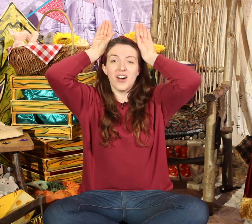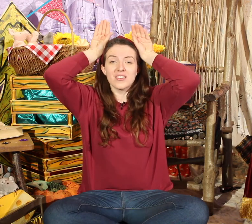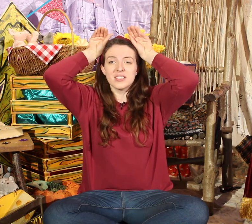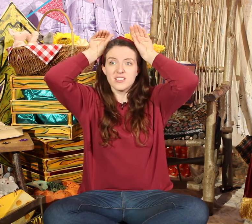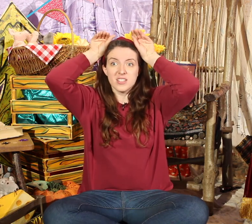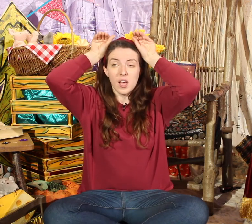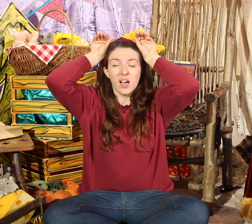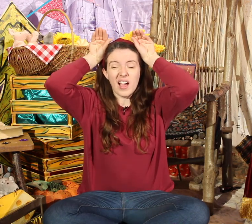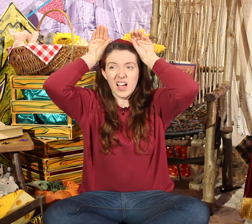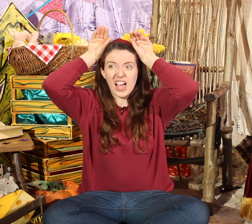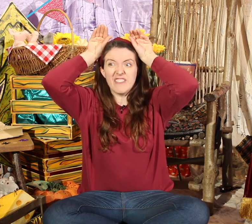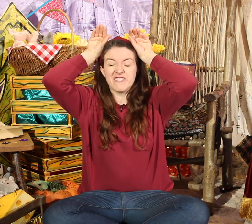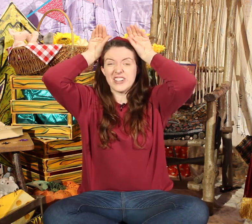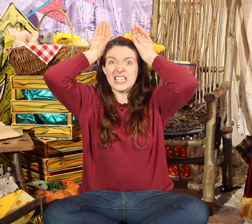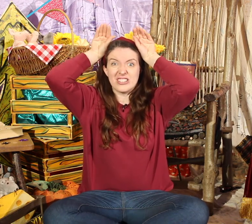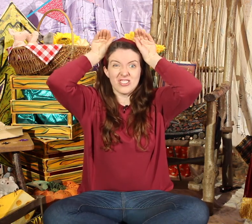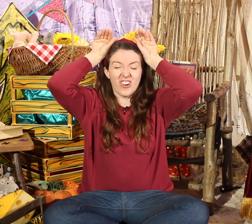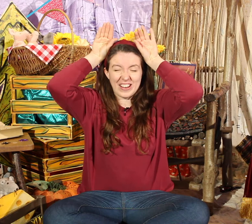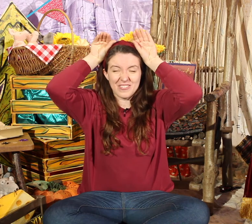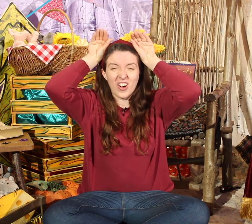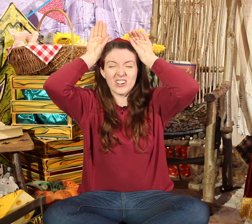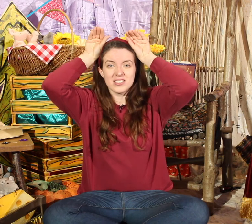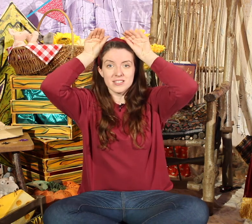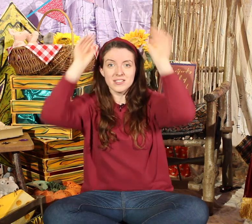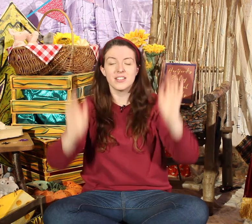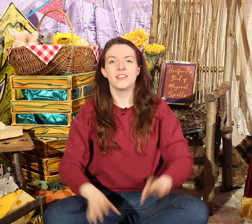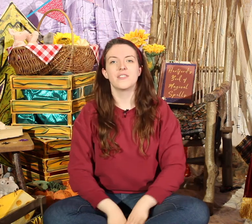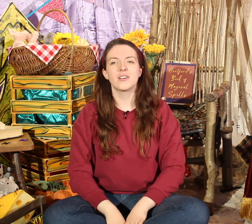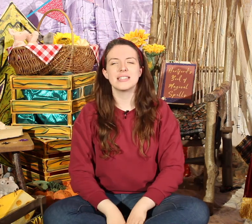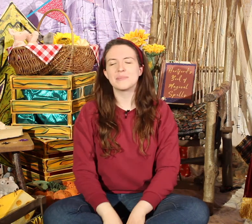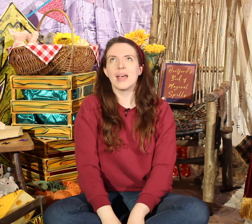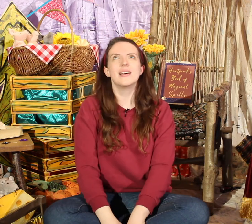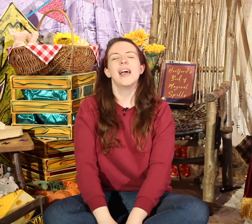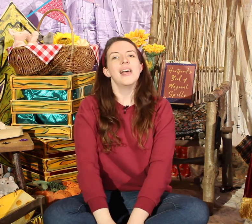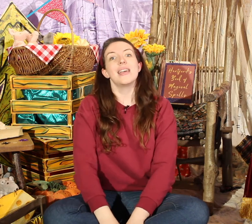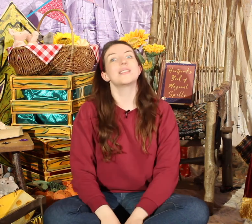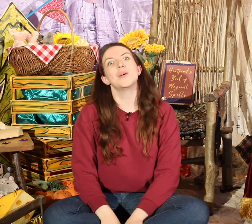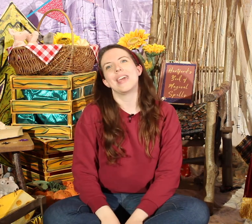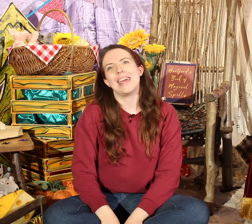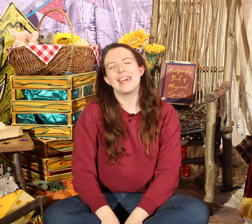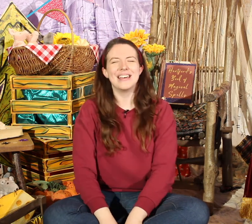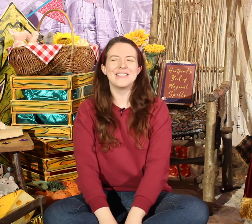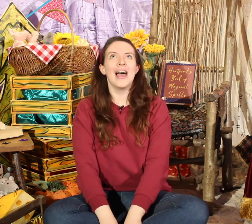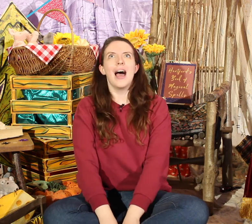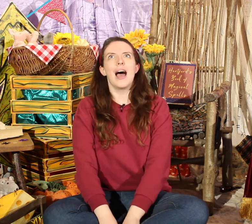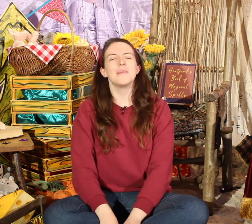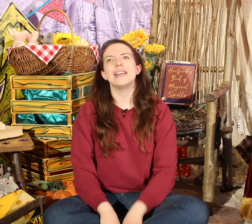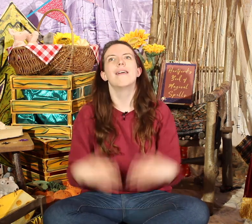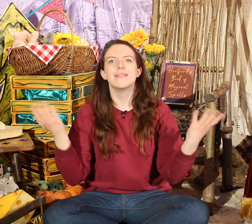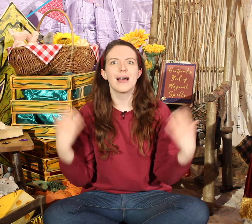Fox. I'm really sorry, Fox. Fox said, it's okay. I mean,